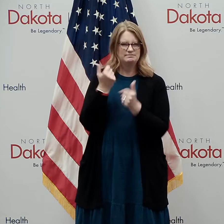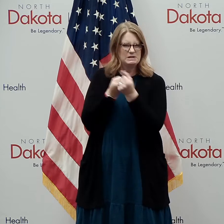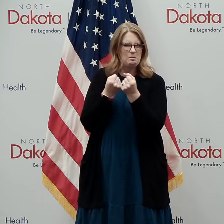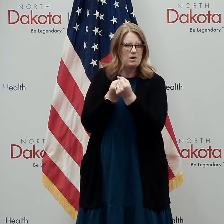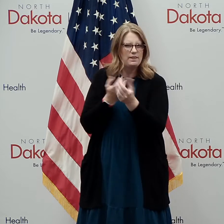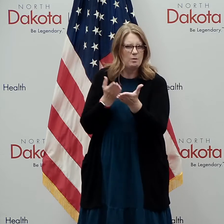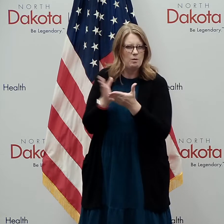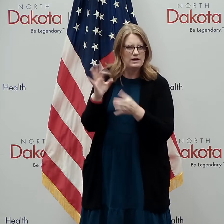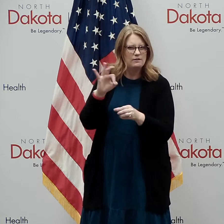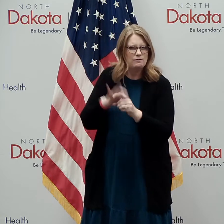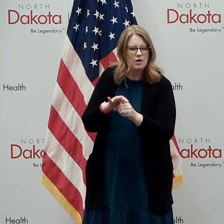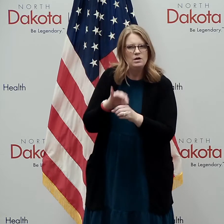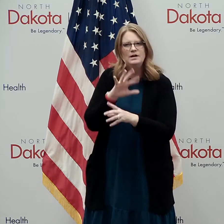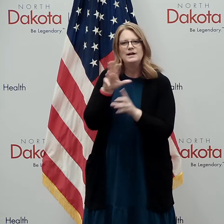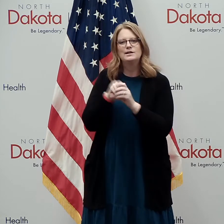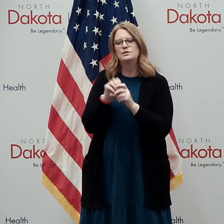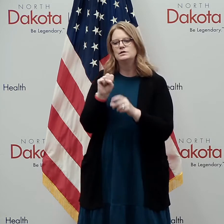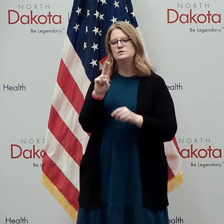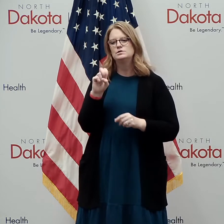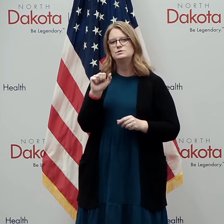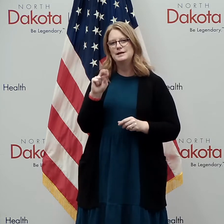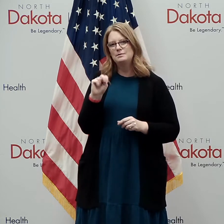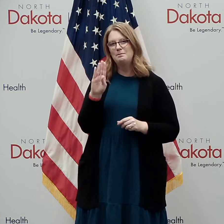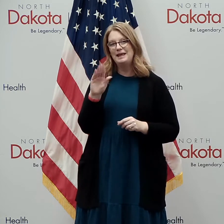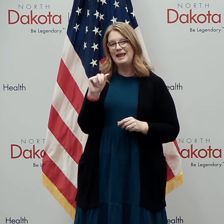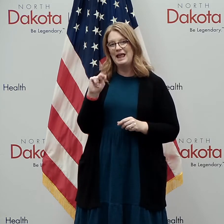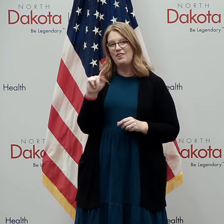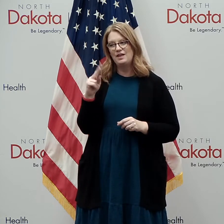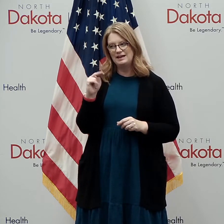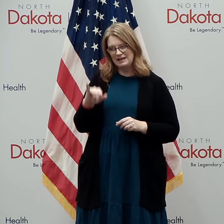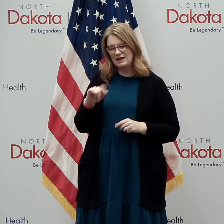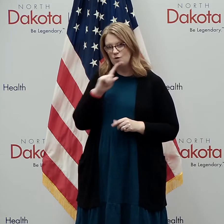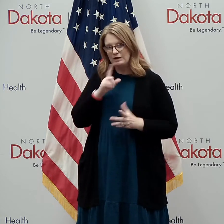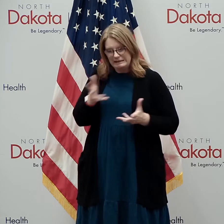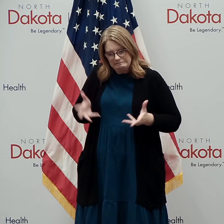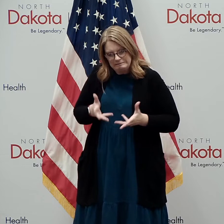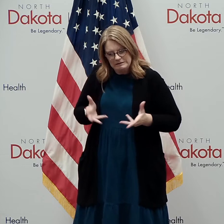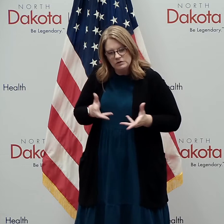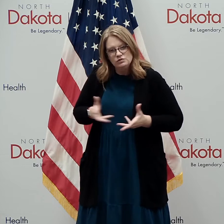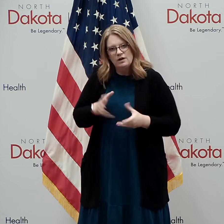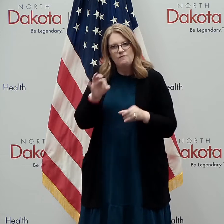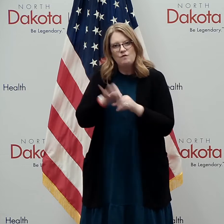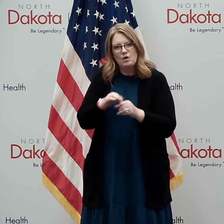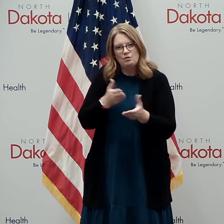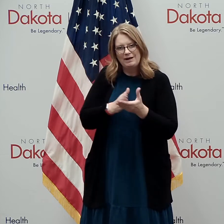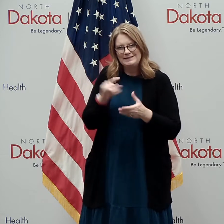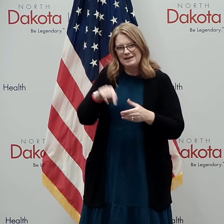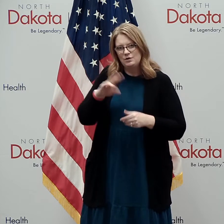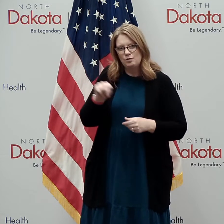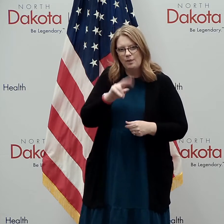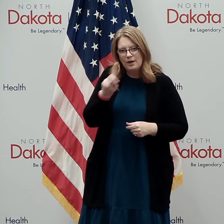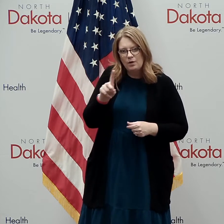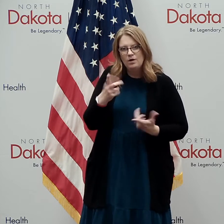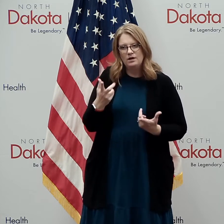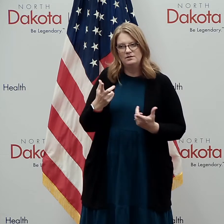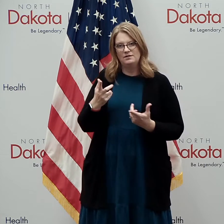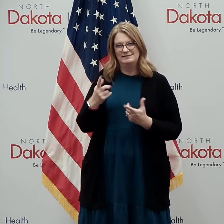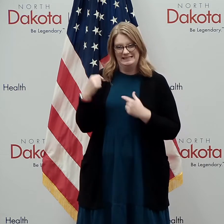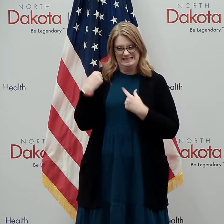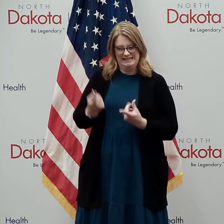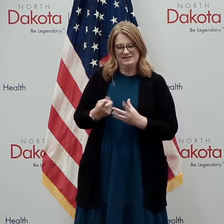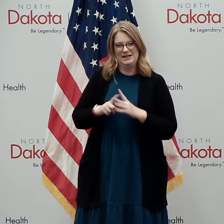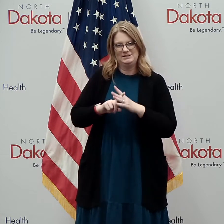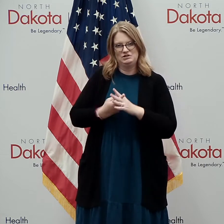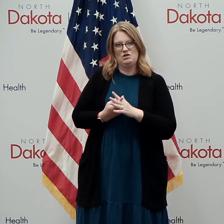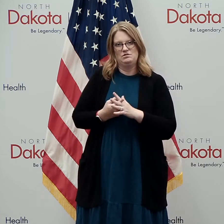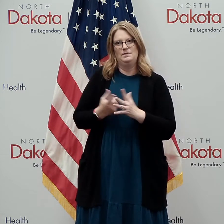correspondence with people including Susan B. Anthony and trying to drive voting rights in North Dakota, even up at the time of its statehood. They were fighting